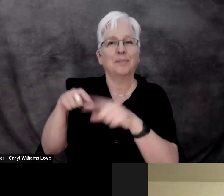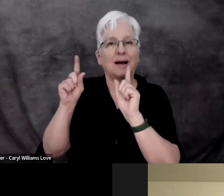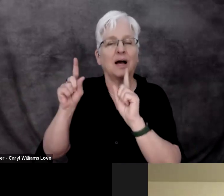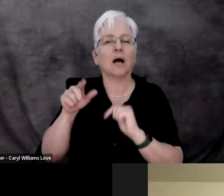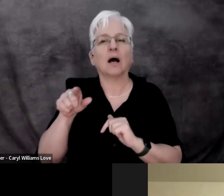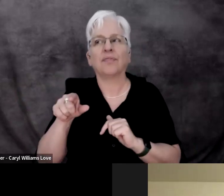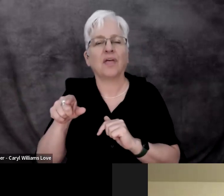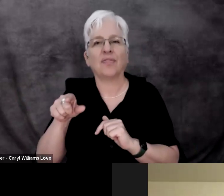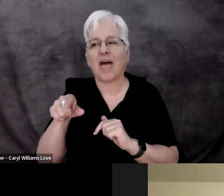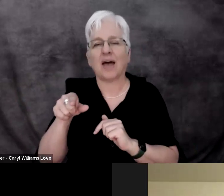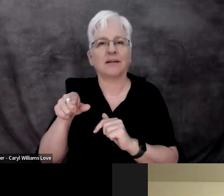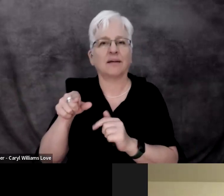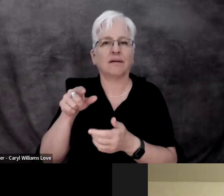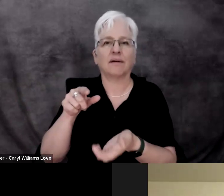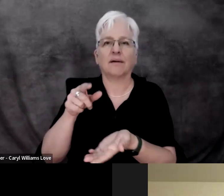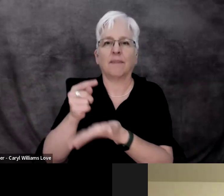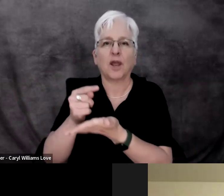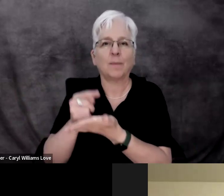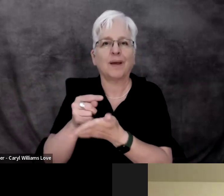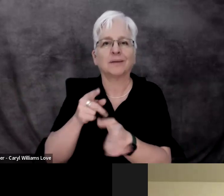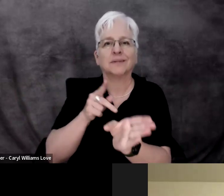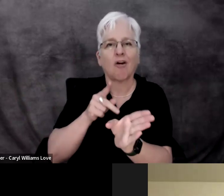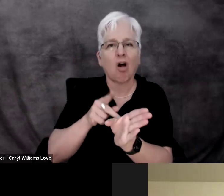that psychologist has to leave.